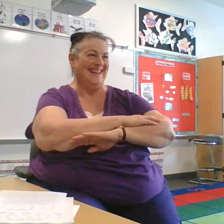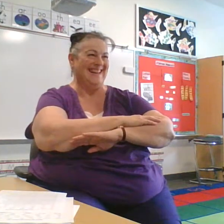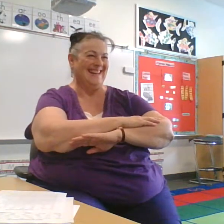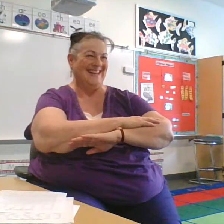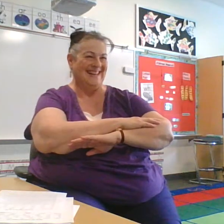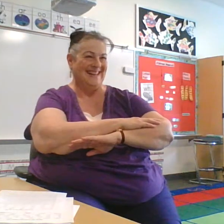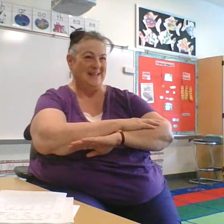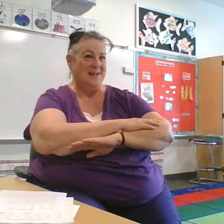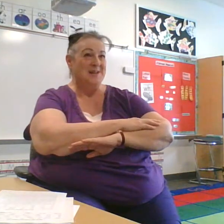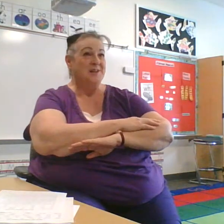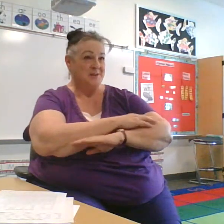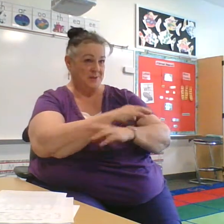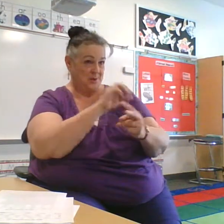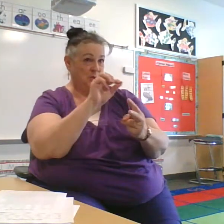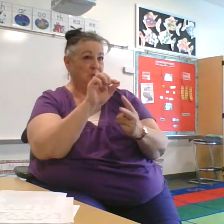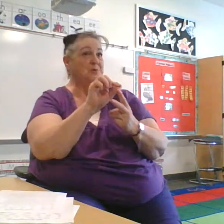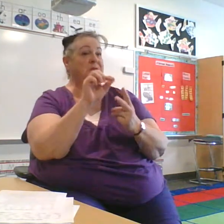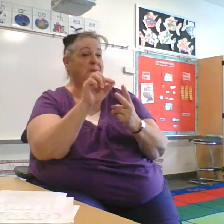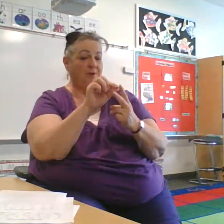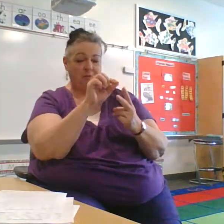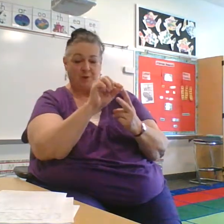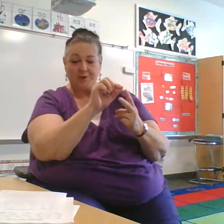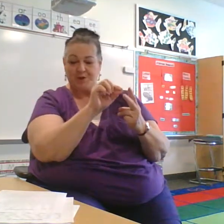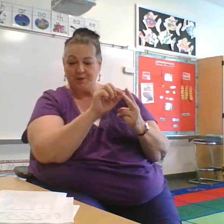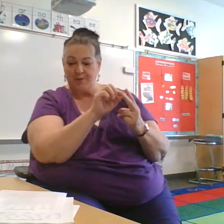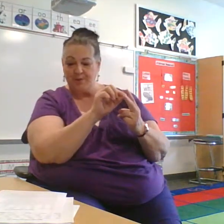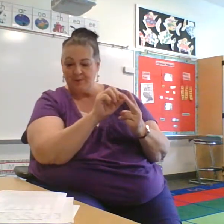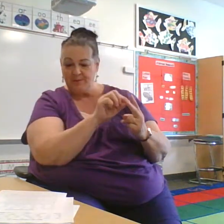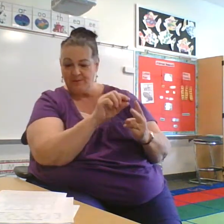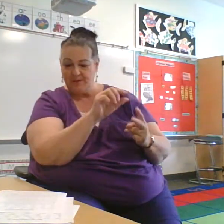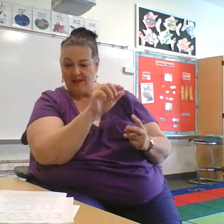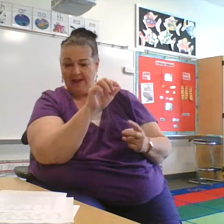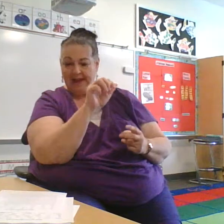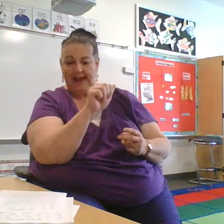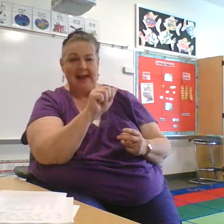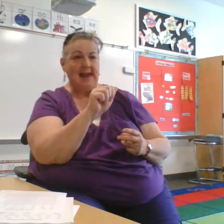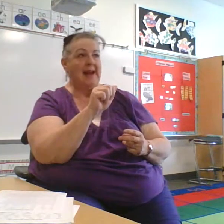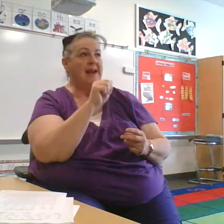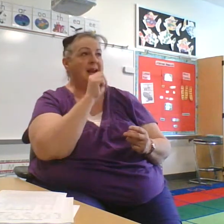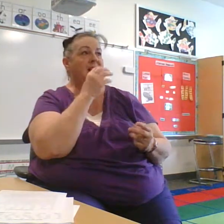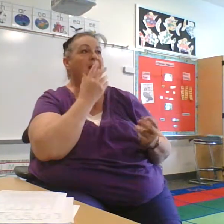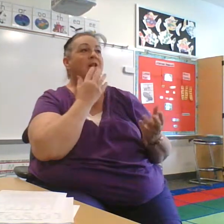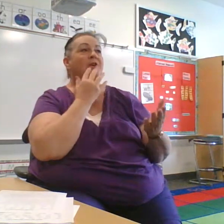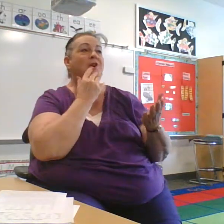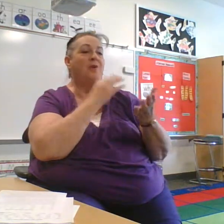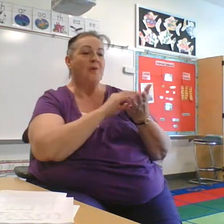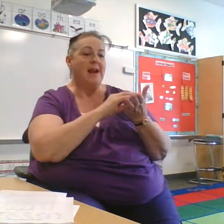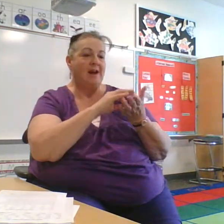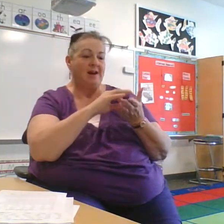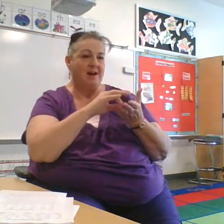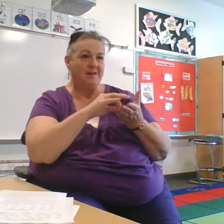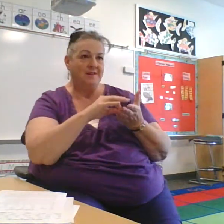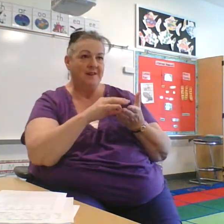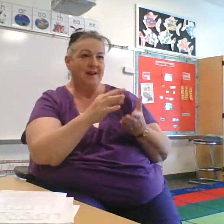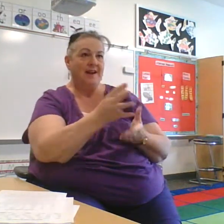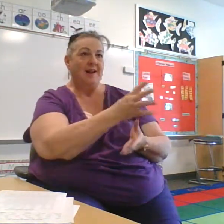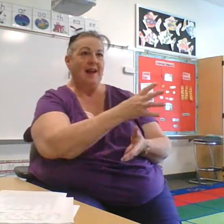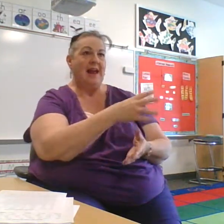Choose what? Choose. Choose was the first word. Choose Something a crayon